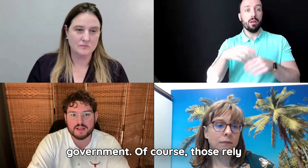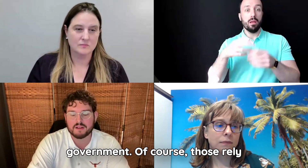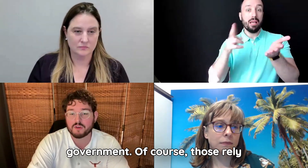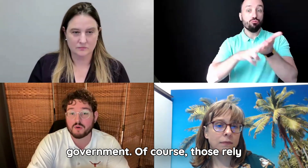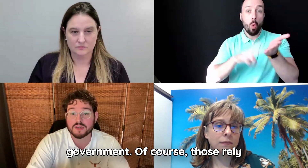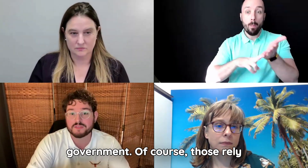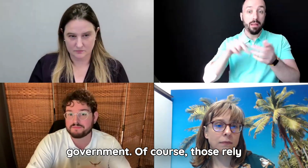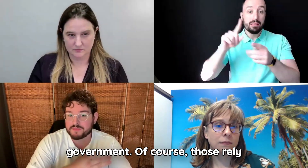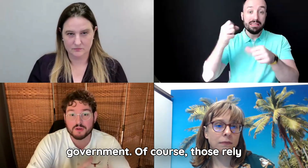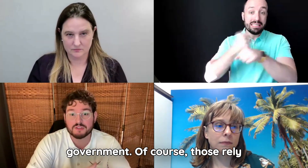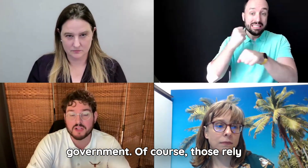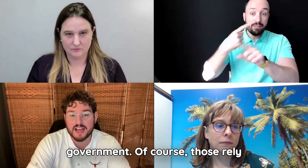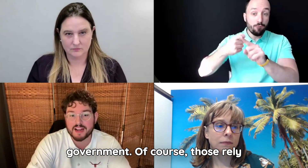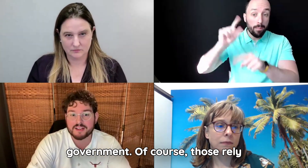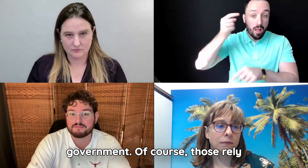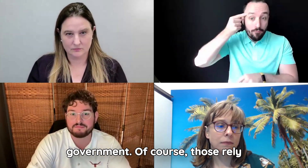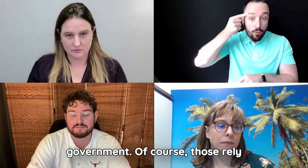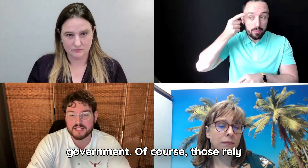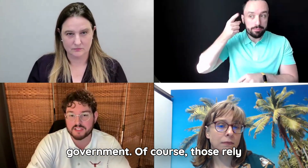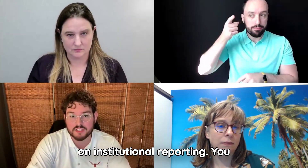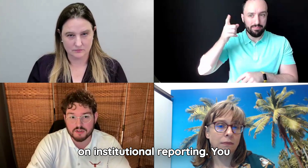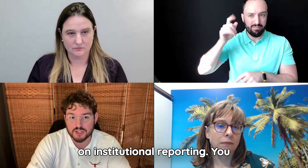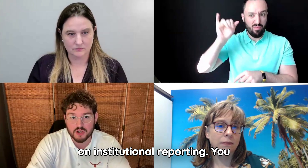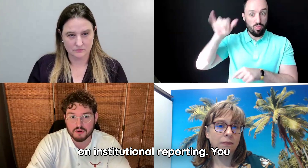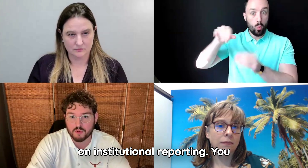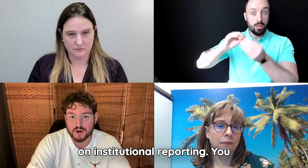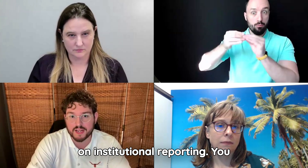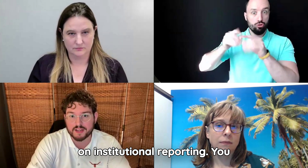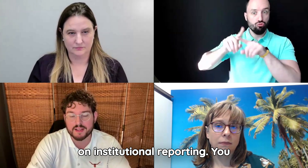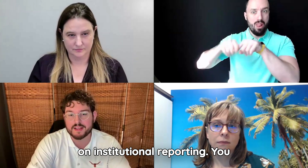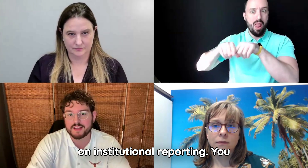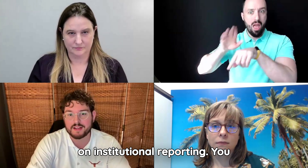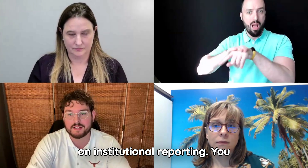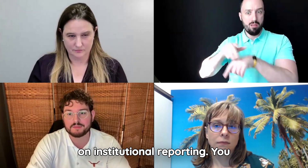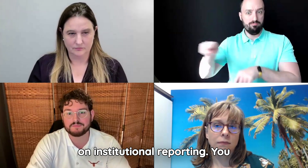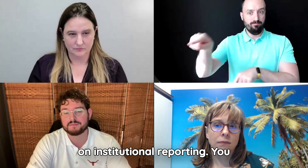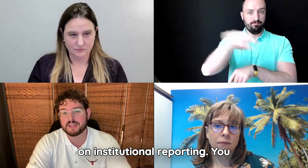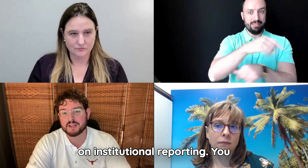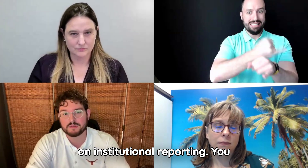government. Of course, those rely on institutional reporting,